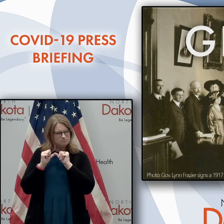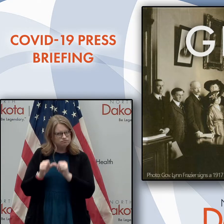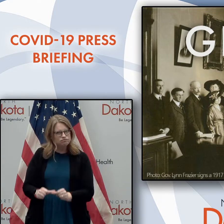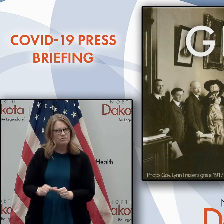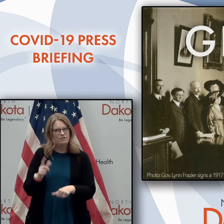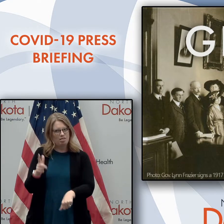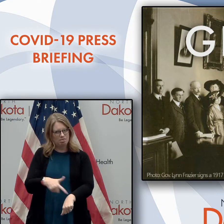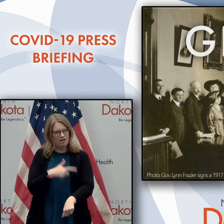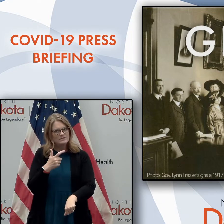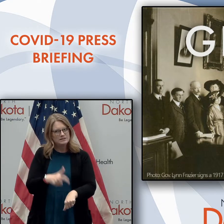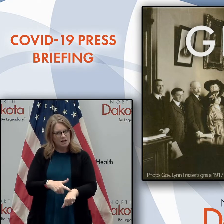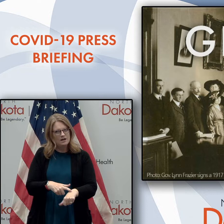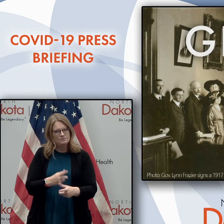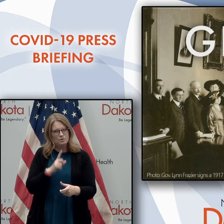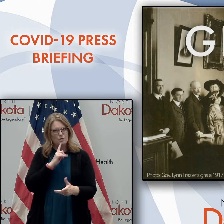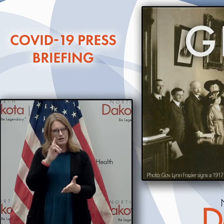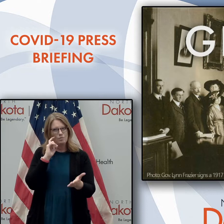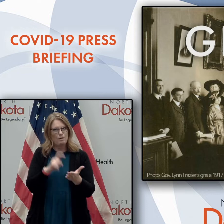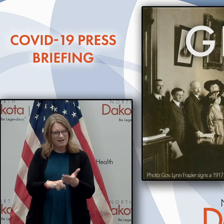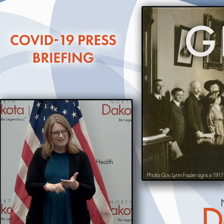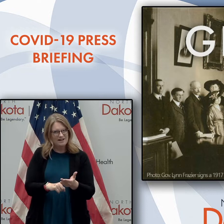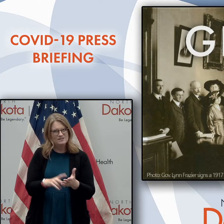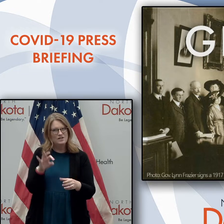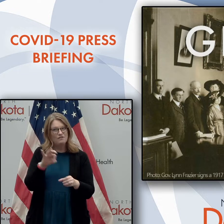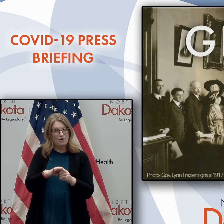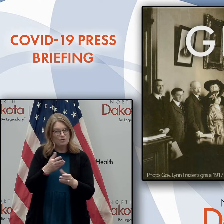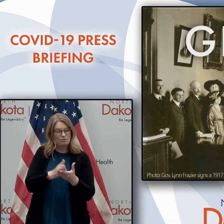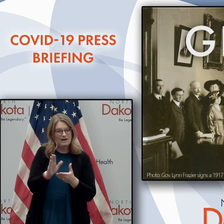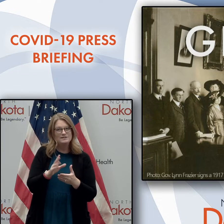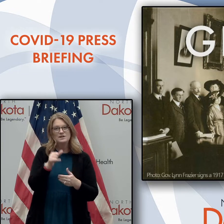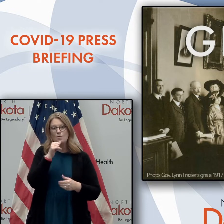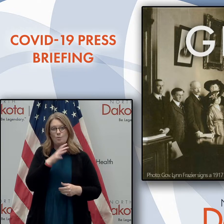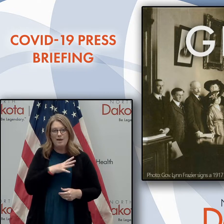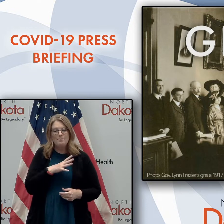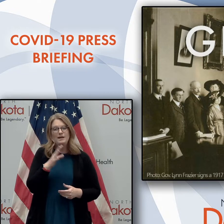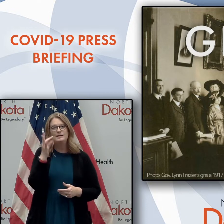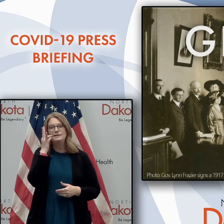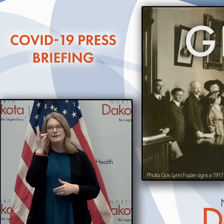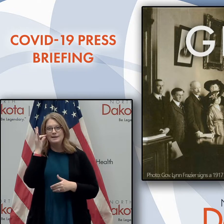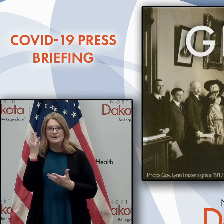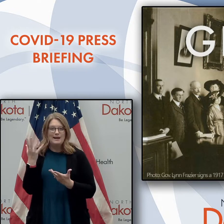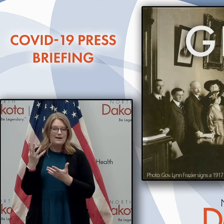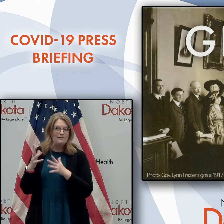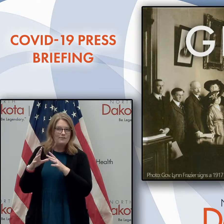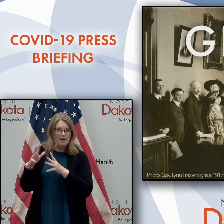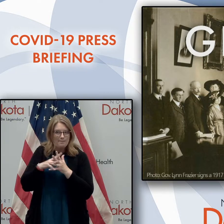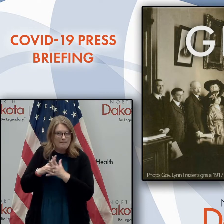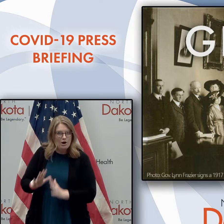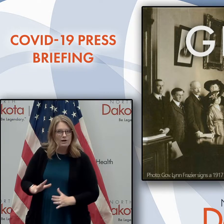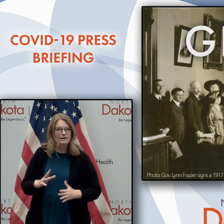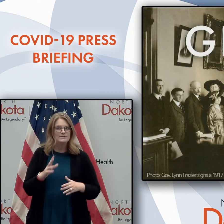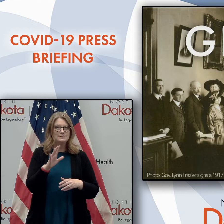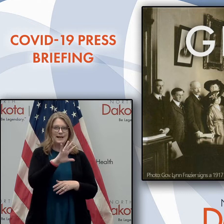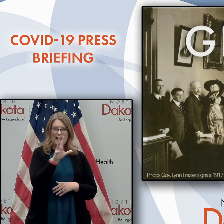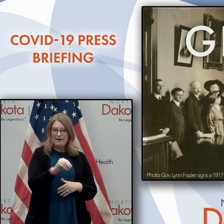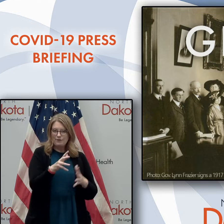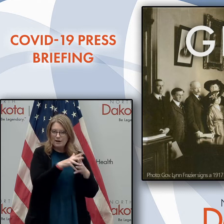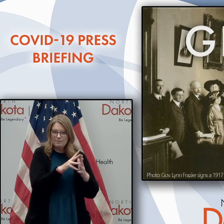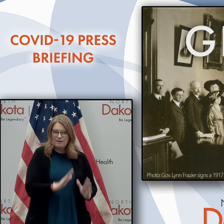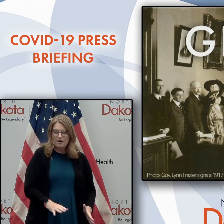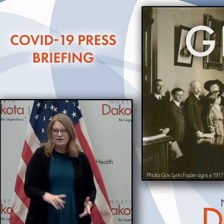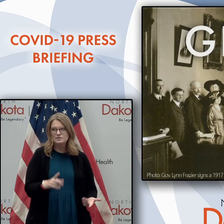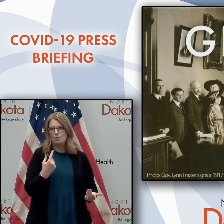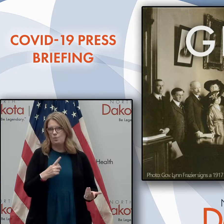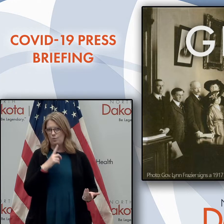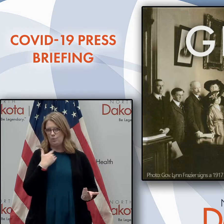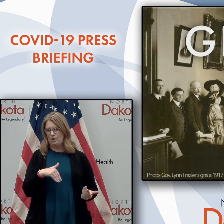strides recognizing the voting rights of women, minorities, including Native American and African Americans in the last 100 years. And today we reflect with